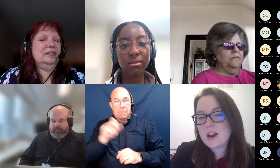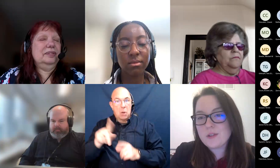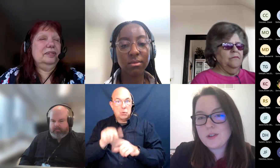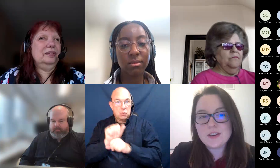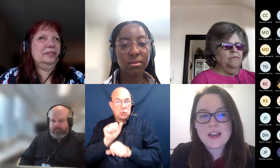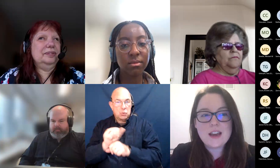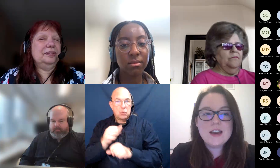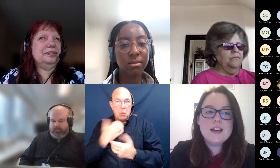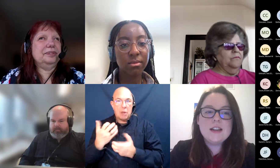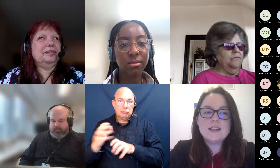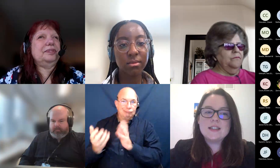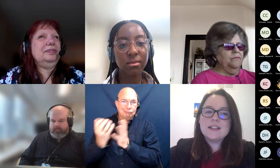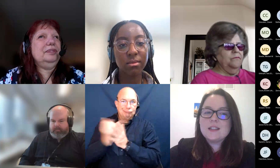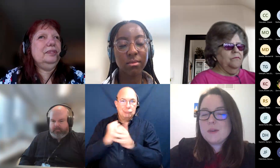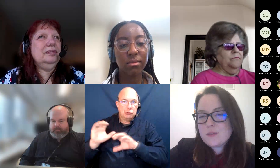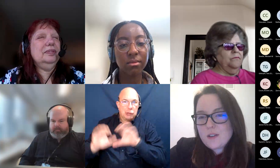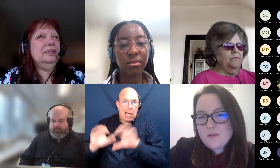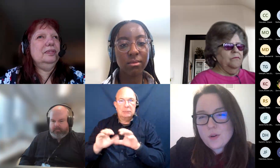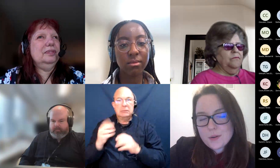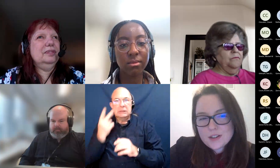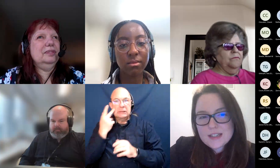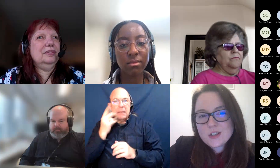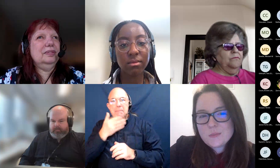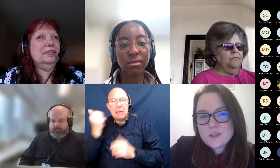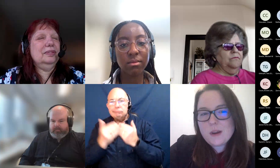to have this chat with you today to discuss the best